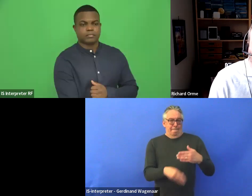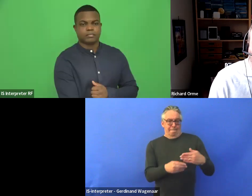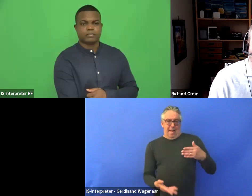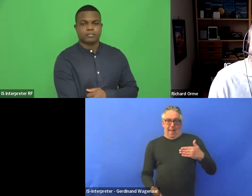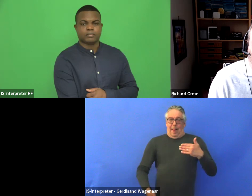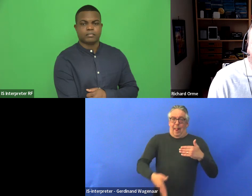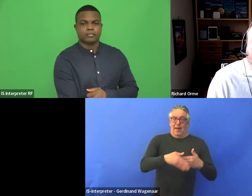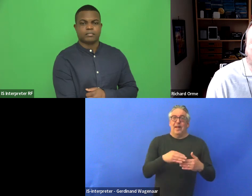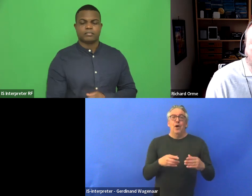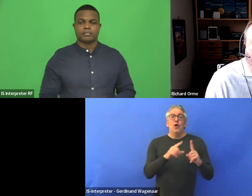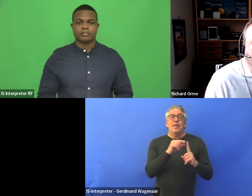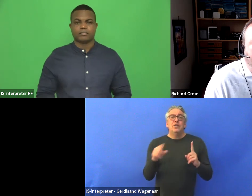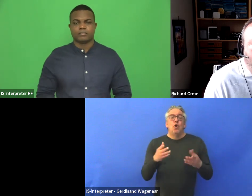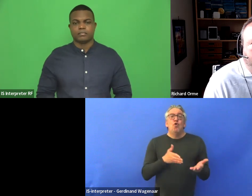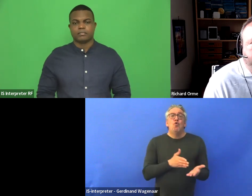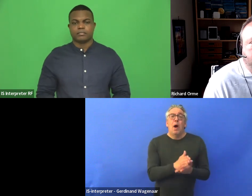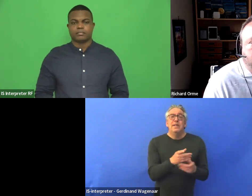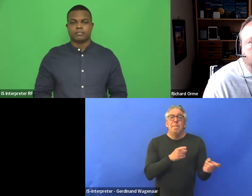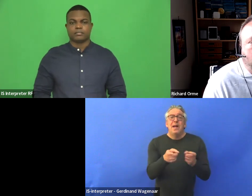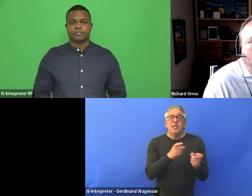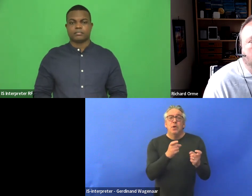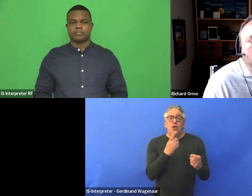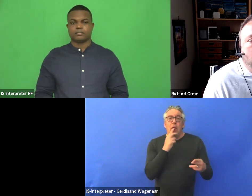some accessibility in many cases.